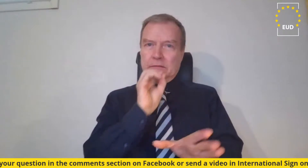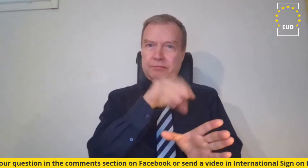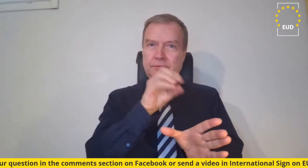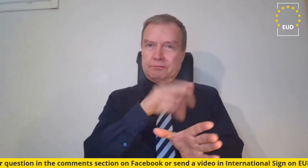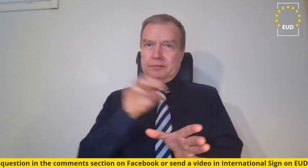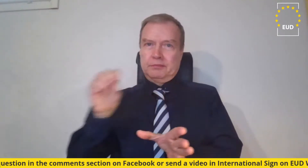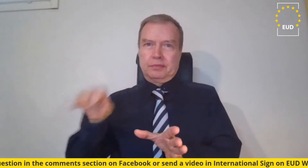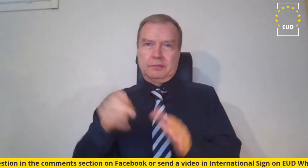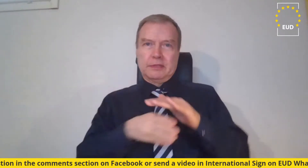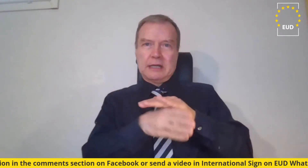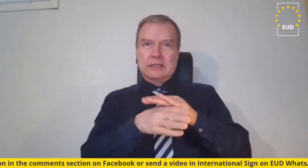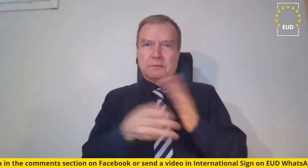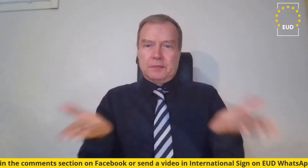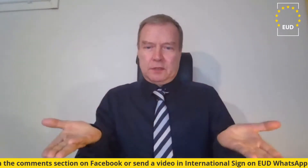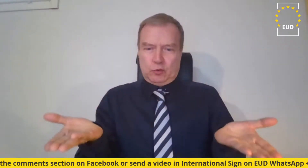accessible.